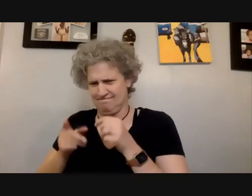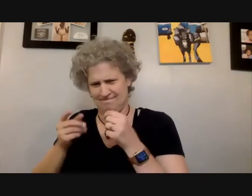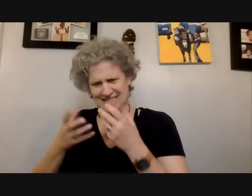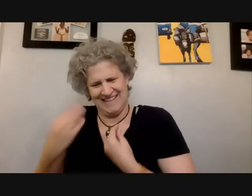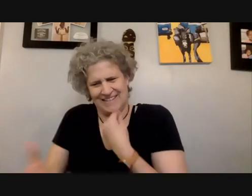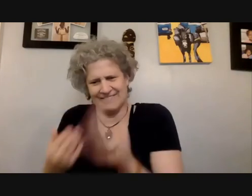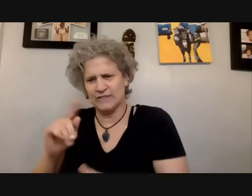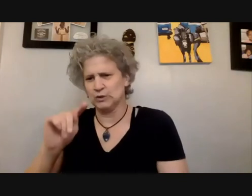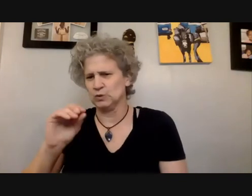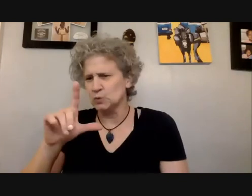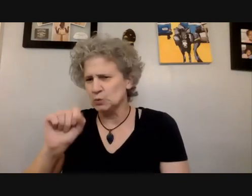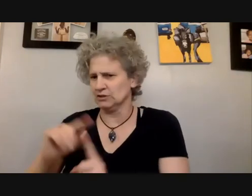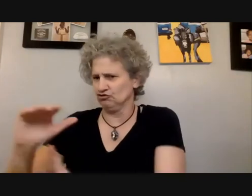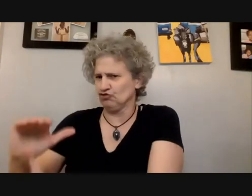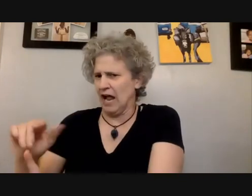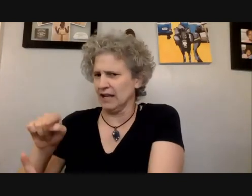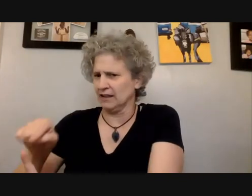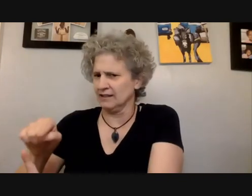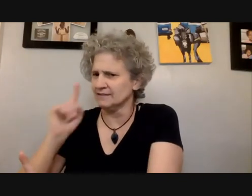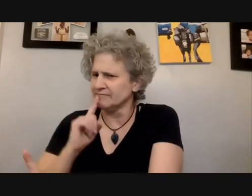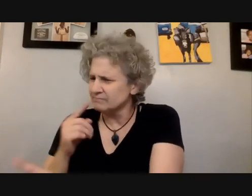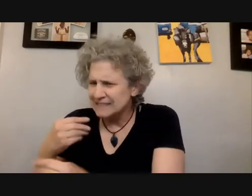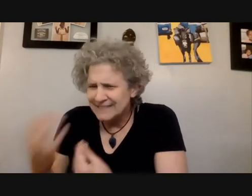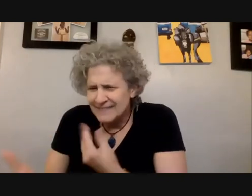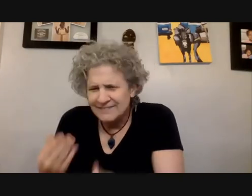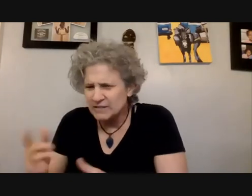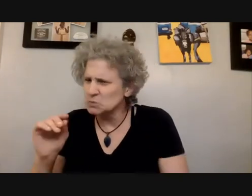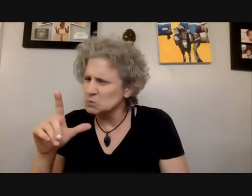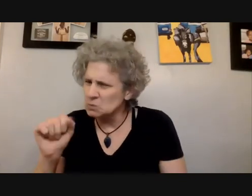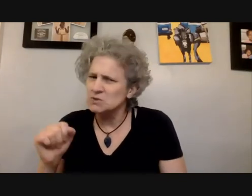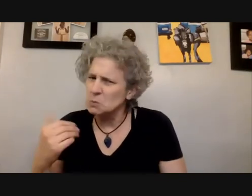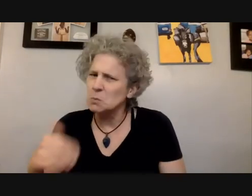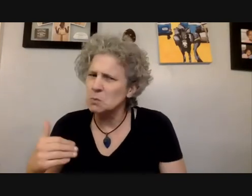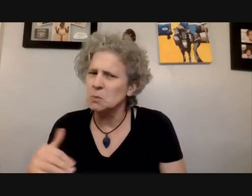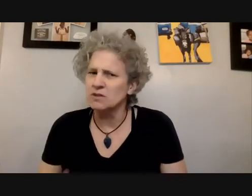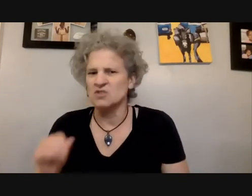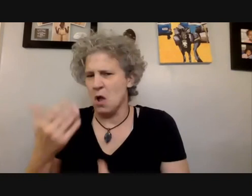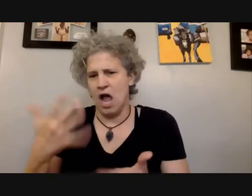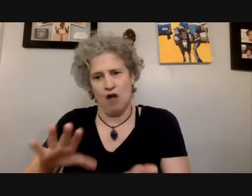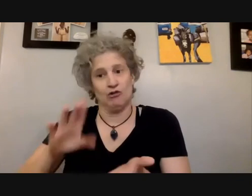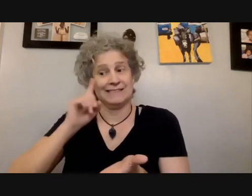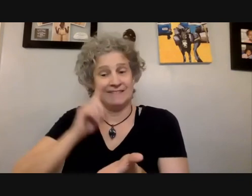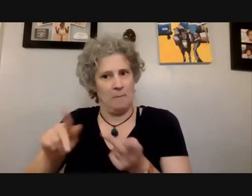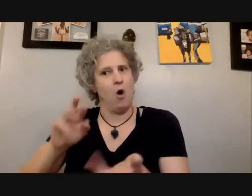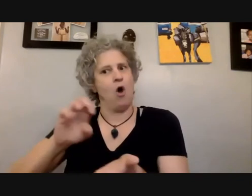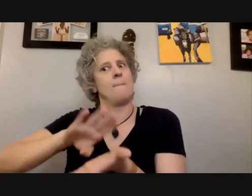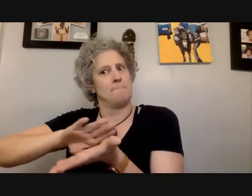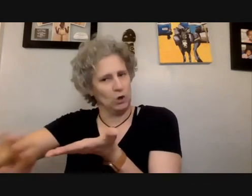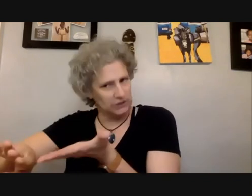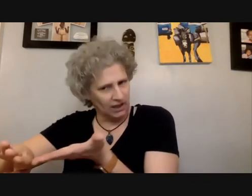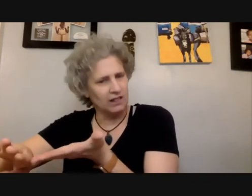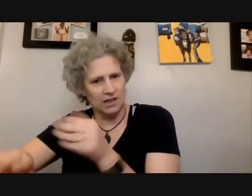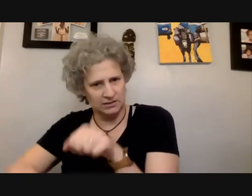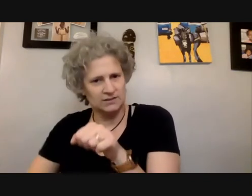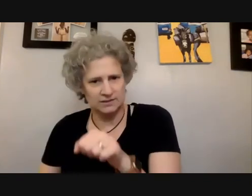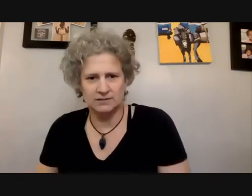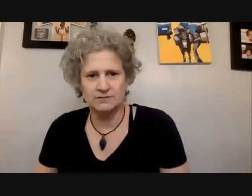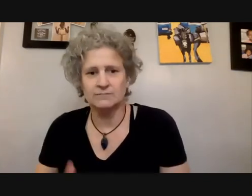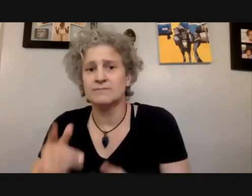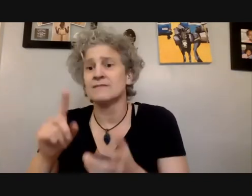guide my mother through the processes she's going to as she ages in place. Now, imagine in the case, where somebody doesn't have that